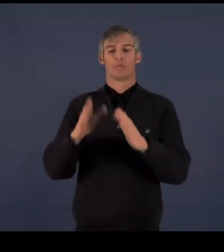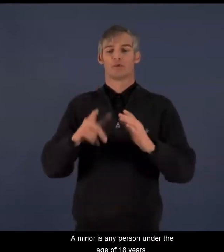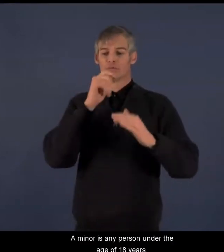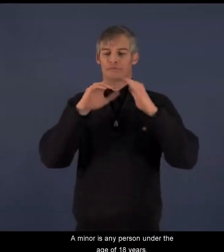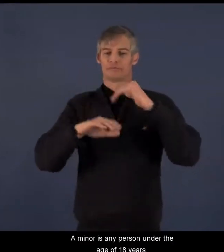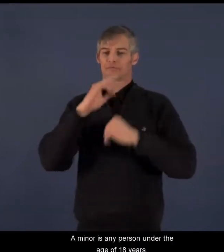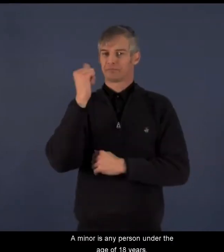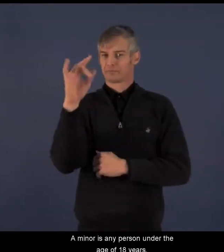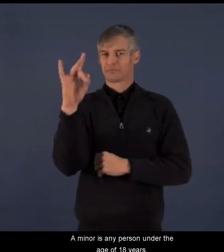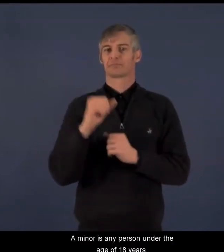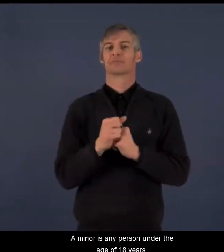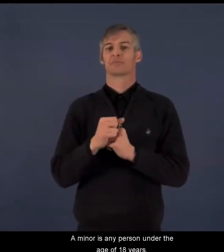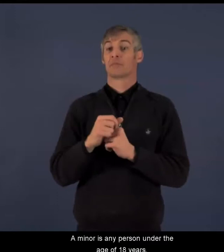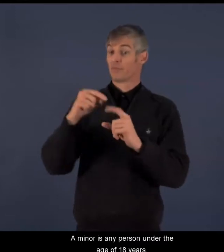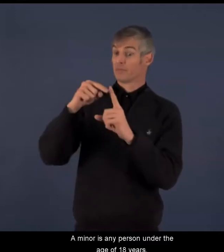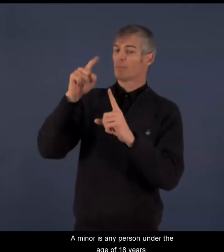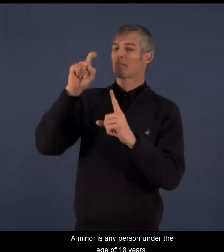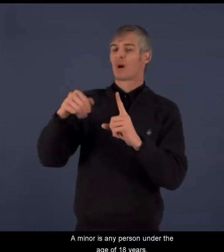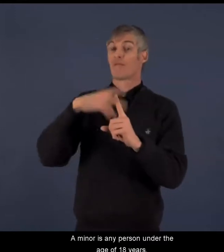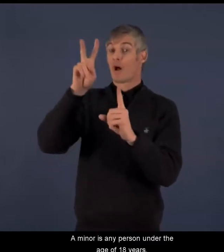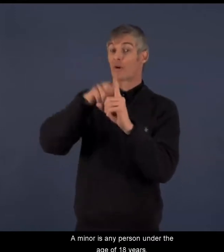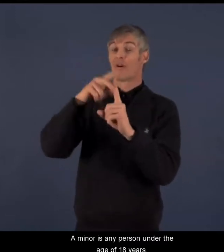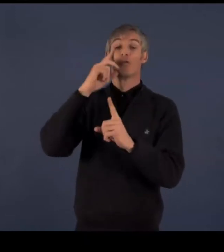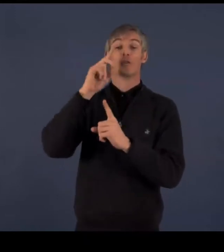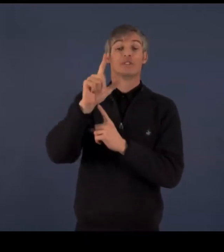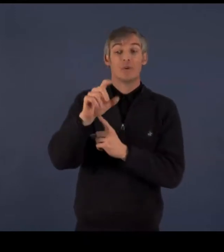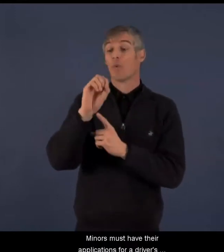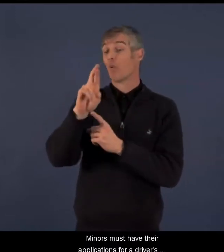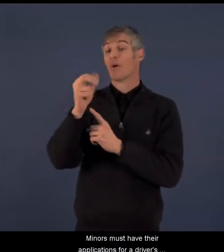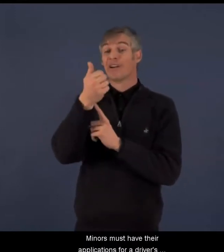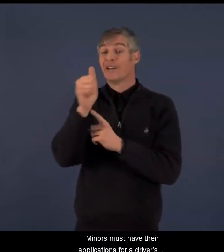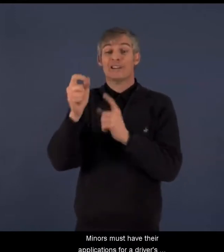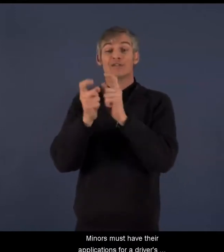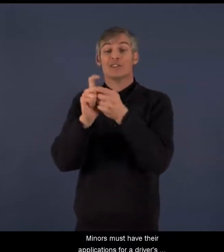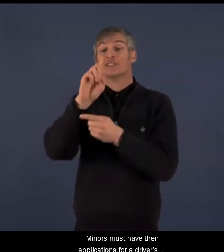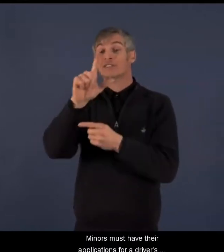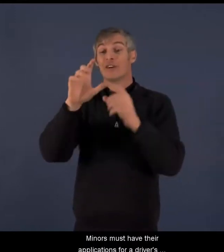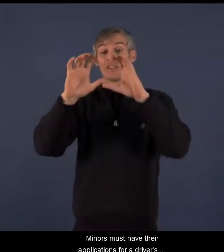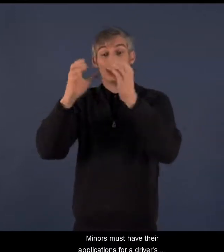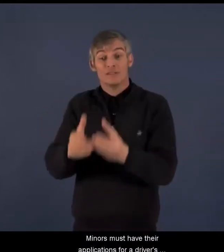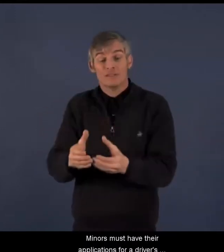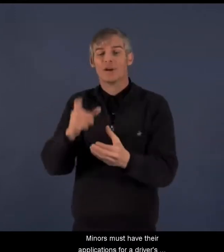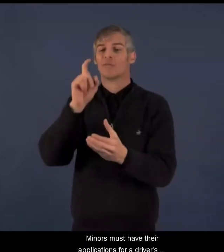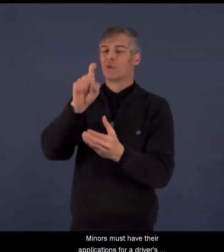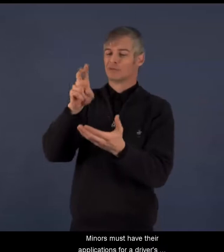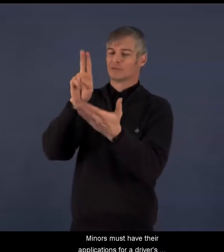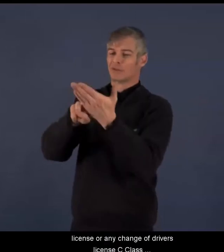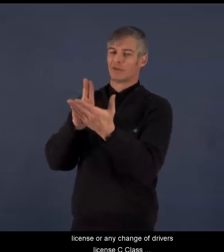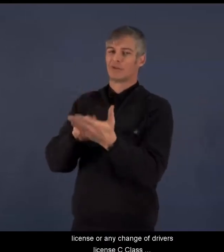A minor is any person under the age of 18 years old. Minors must have their applications for a driver's license or any